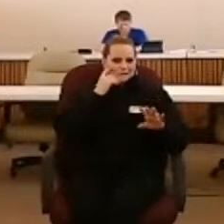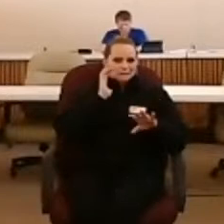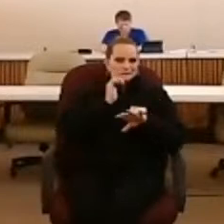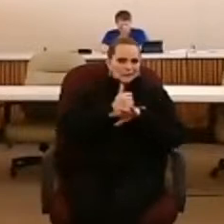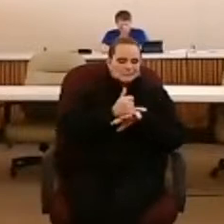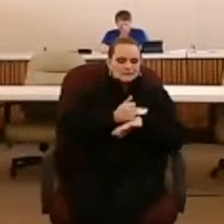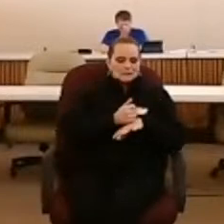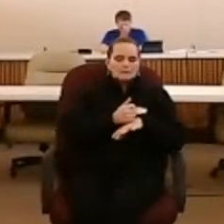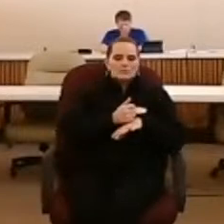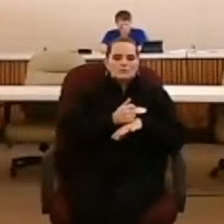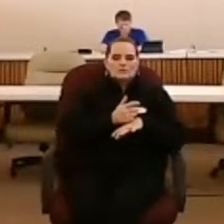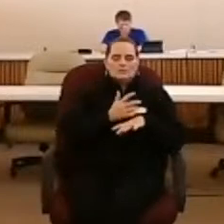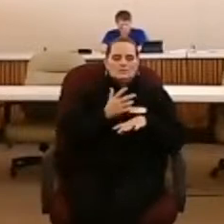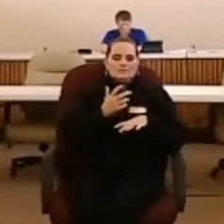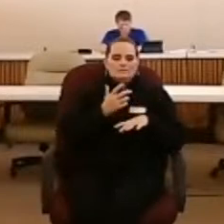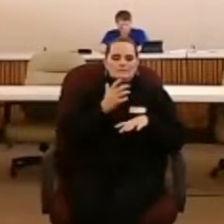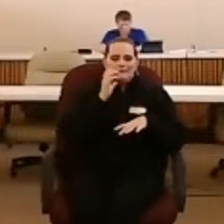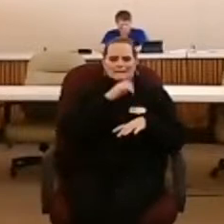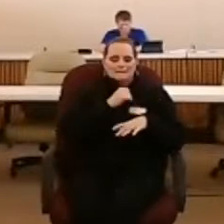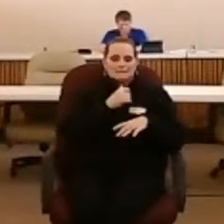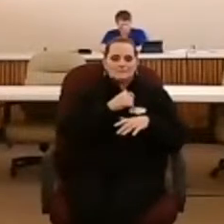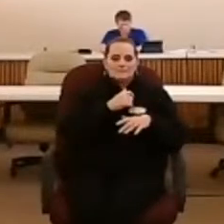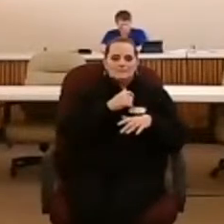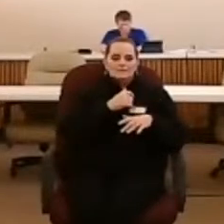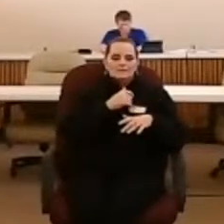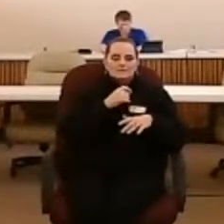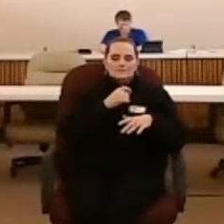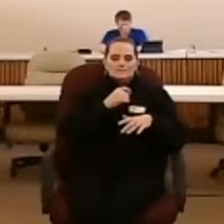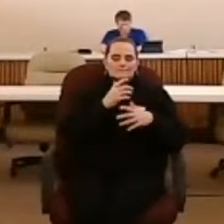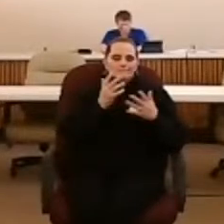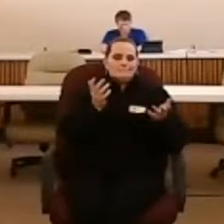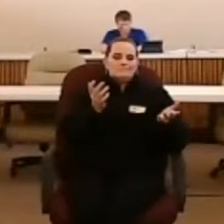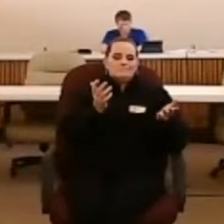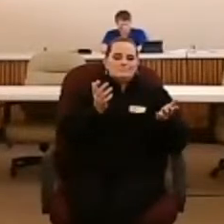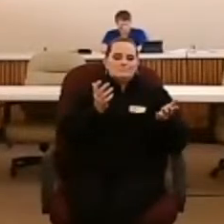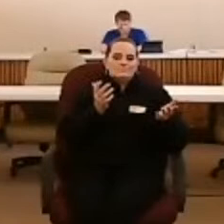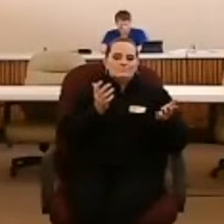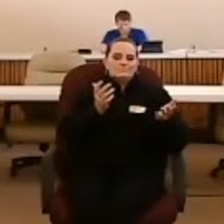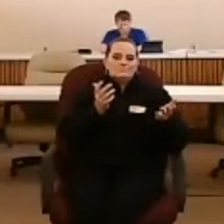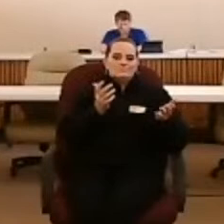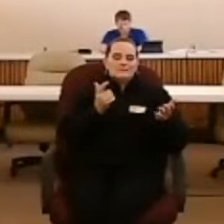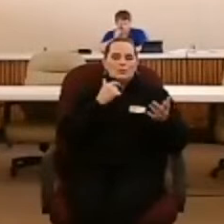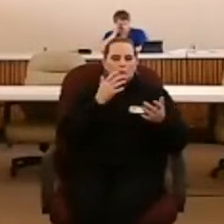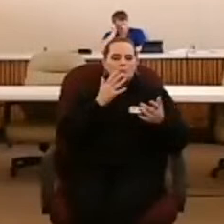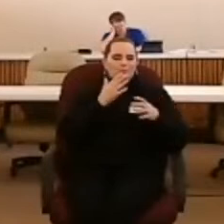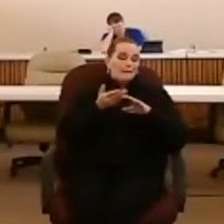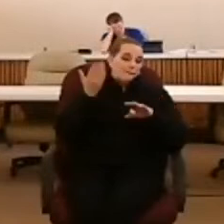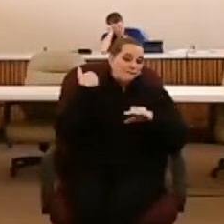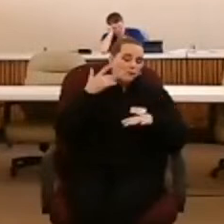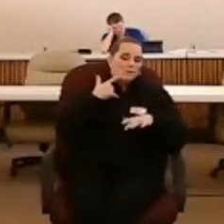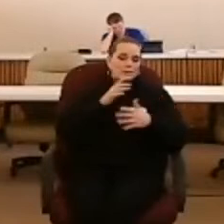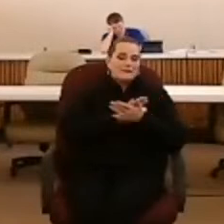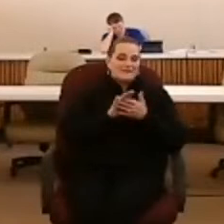firmed it up recently, I guess having notification of that would have been a nice thing to have mailed